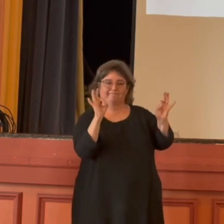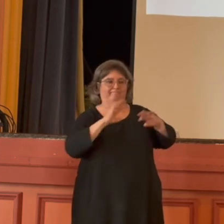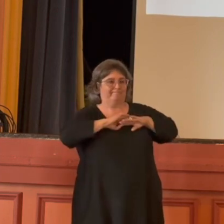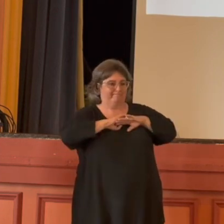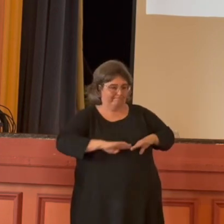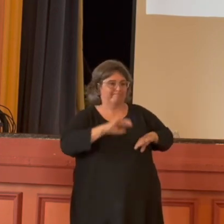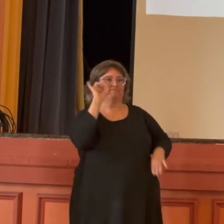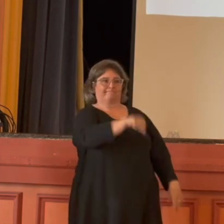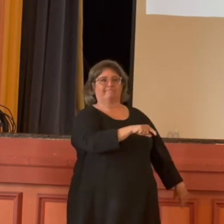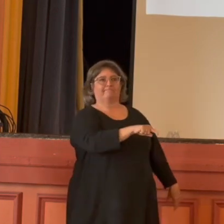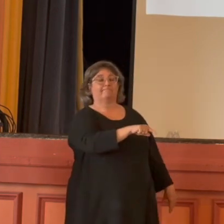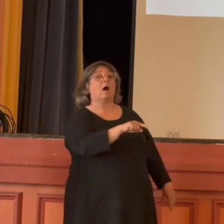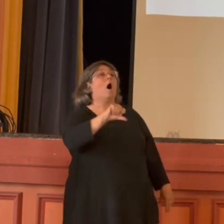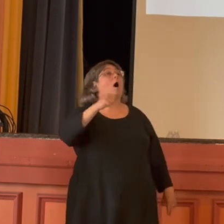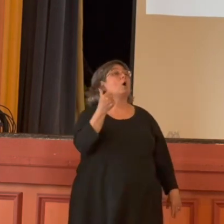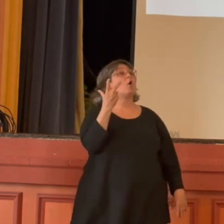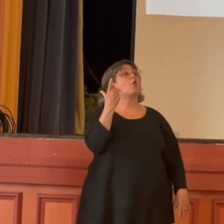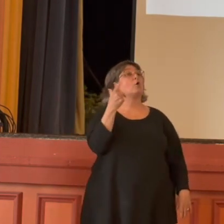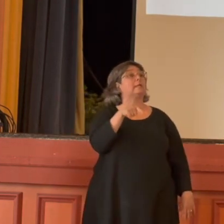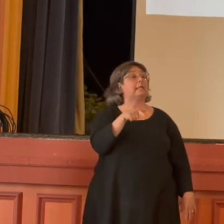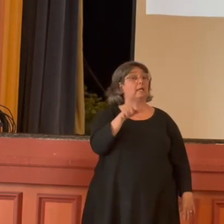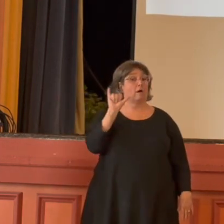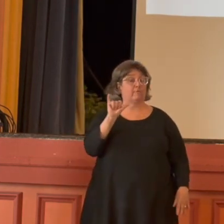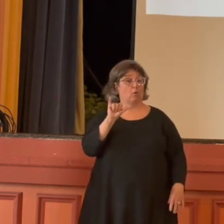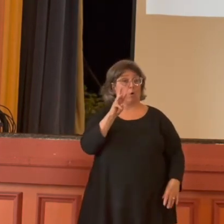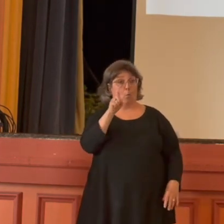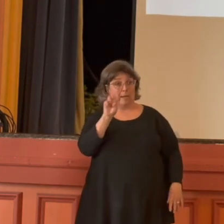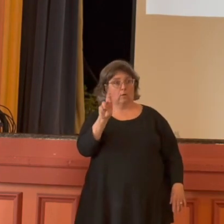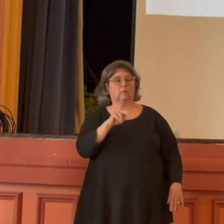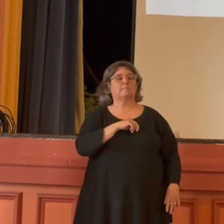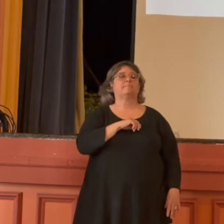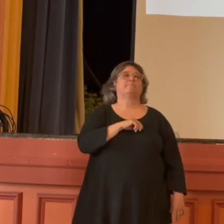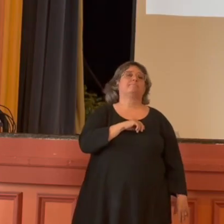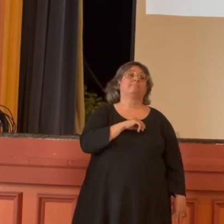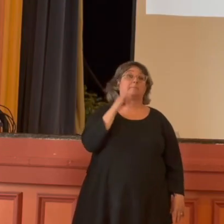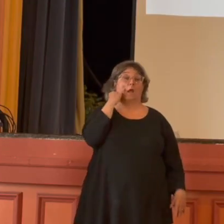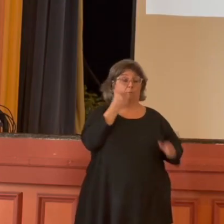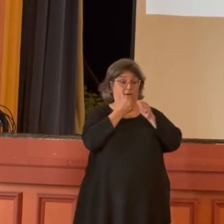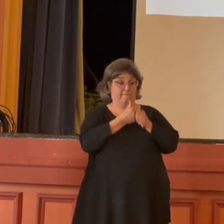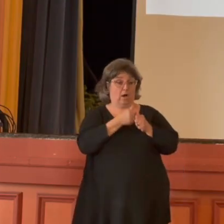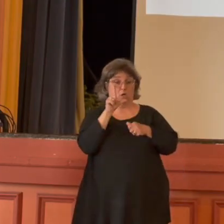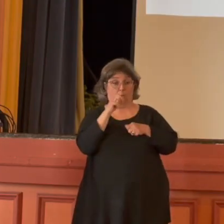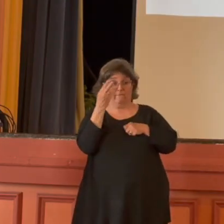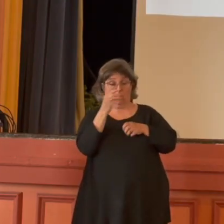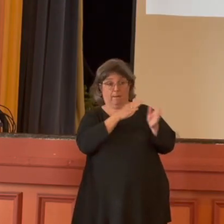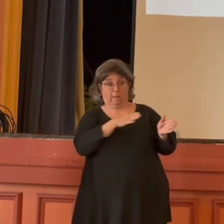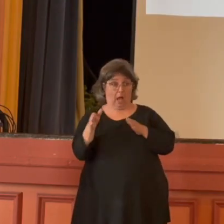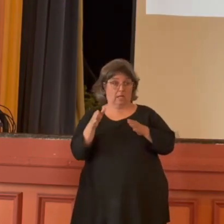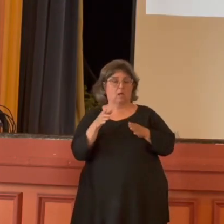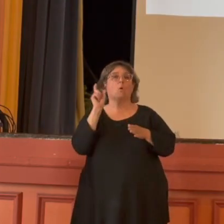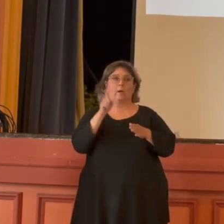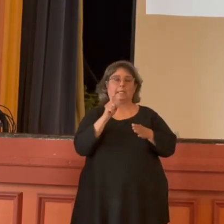goal. With another 13 of those weirs, if we follow the 2014 plan, we would